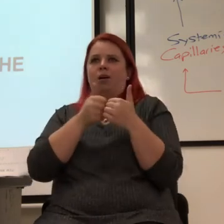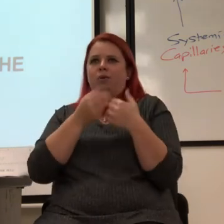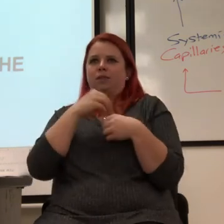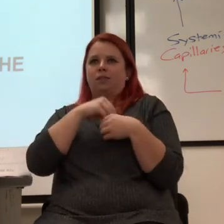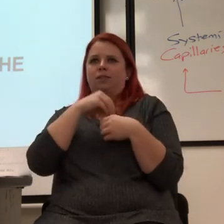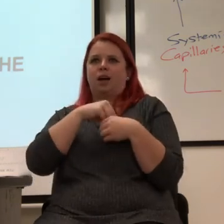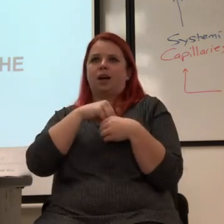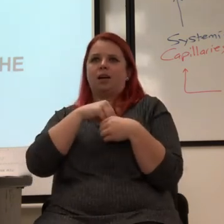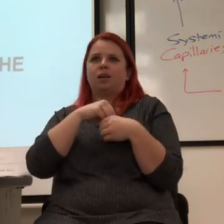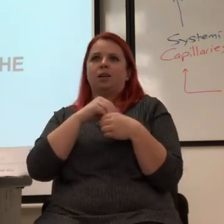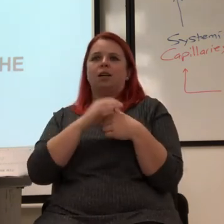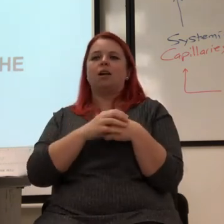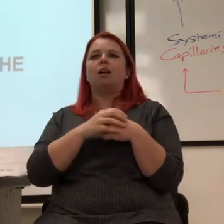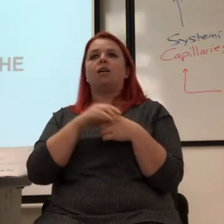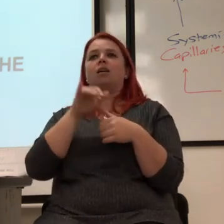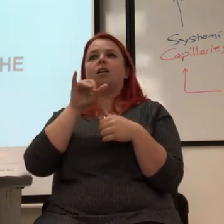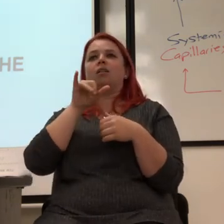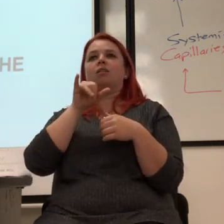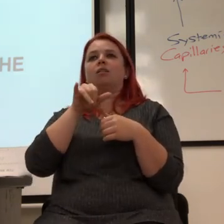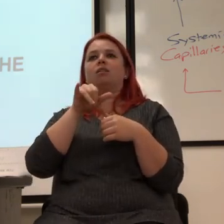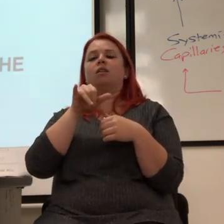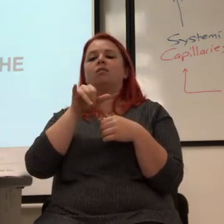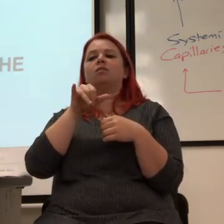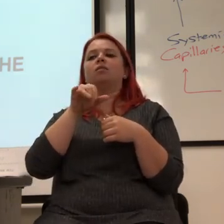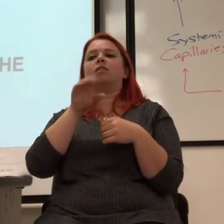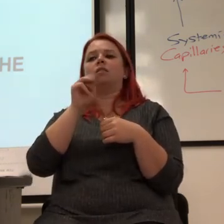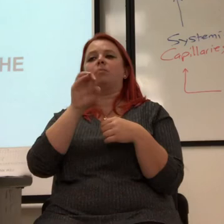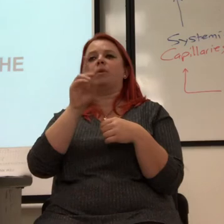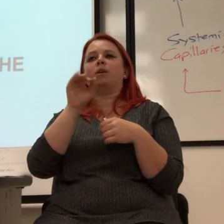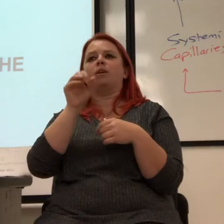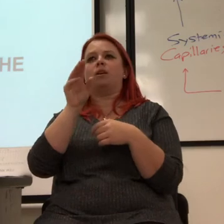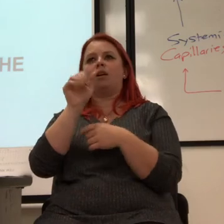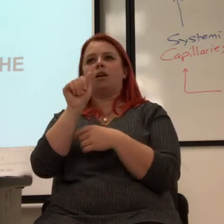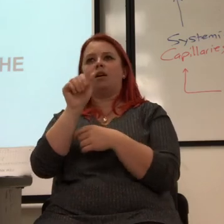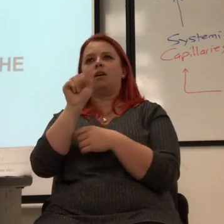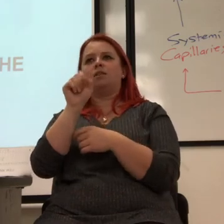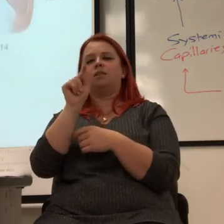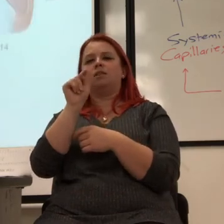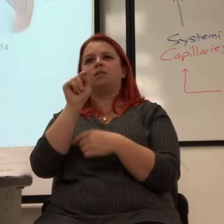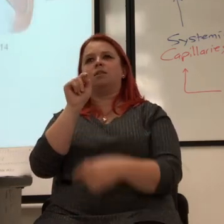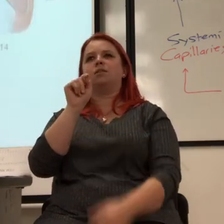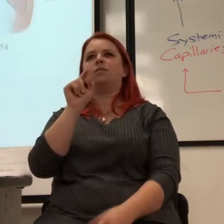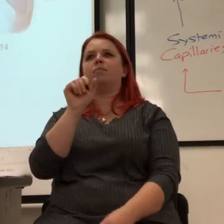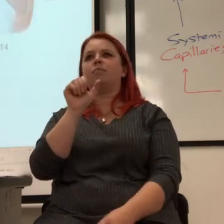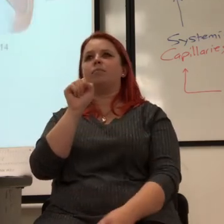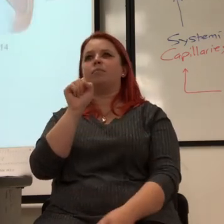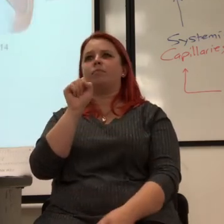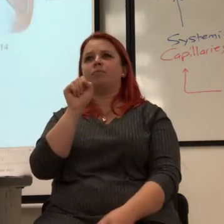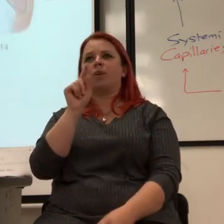In the mediastinum, that's the space in the chest cavity where the heart is. So I got a couple of pictures here for you.